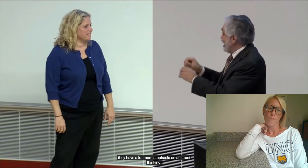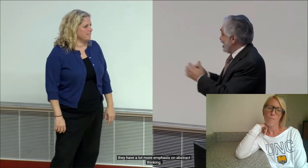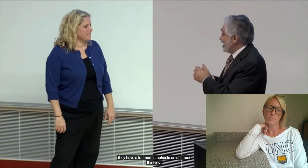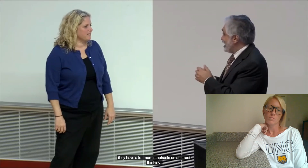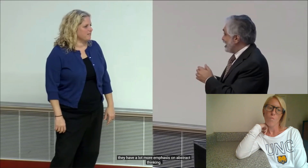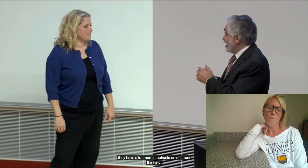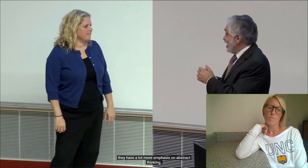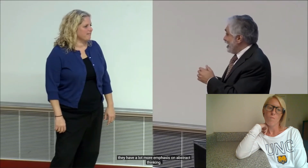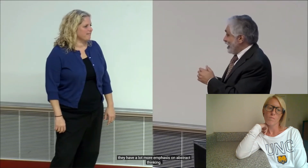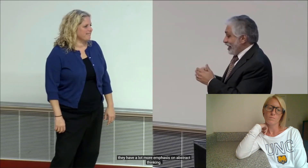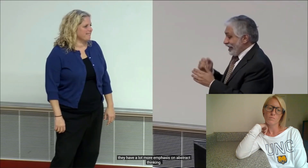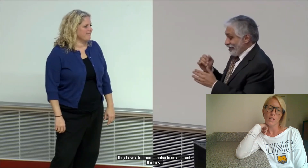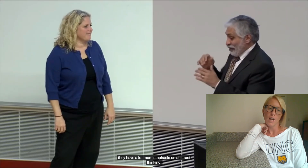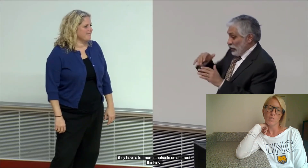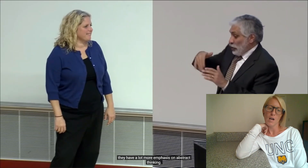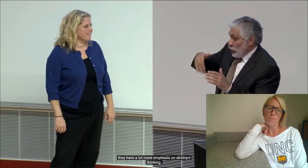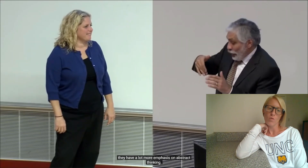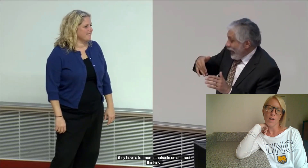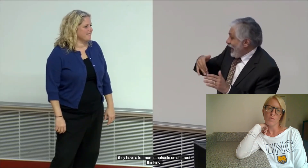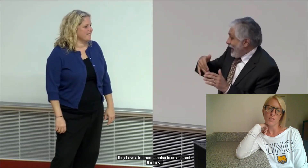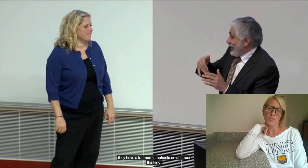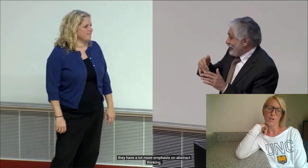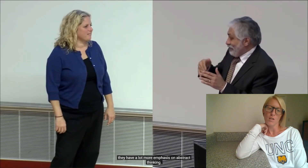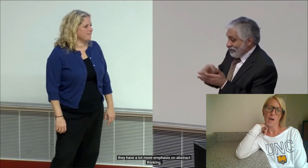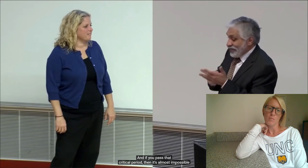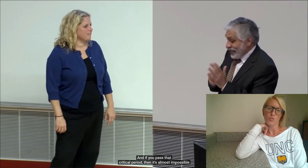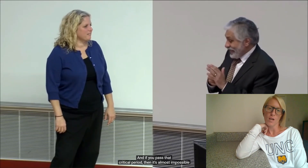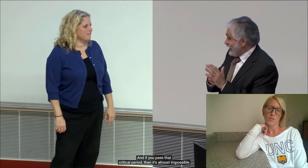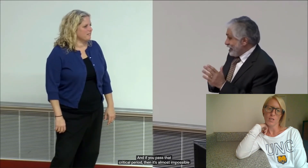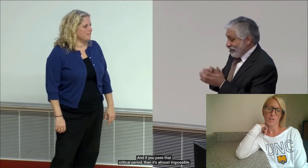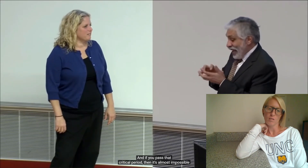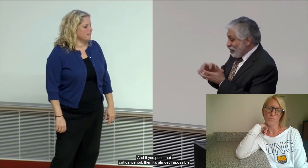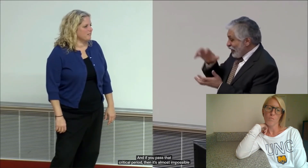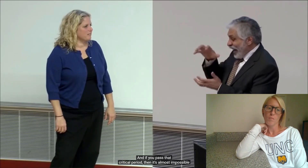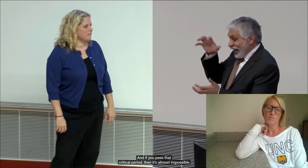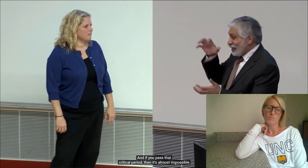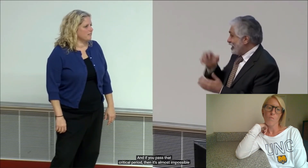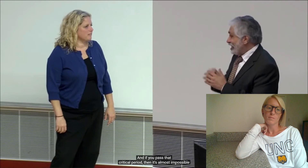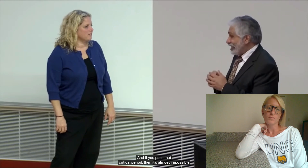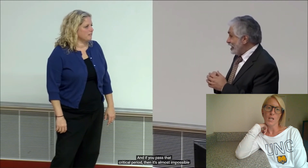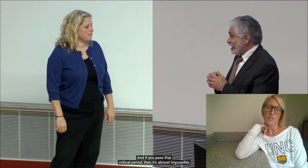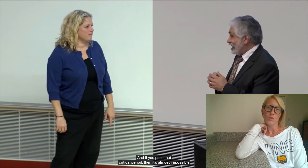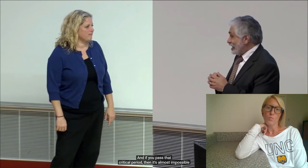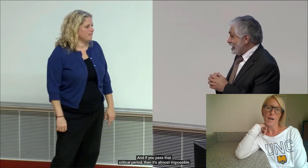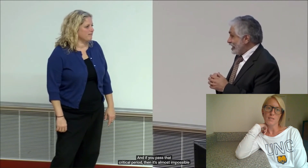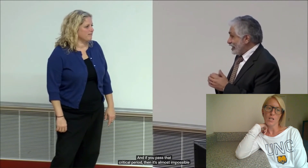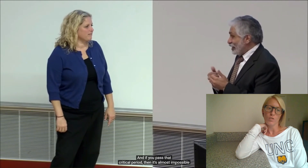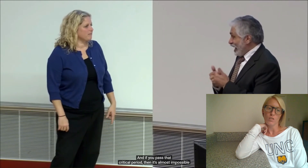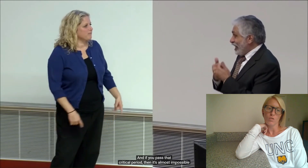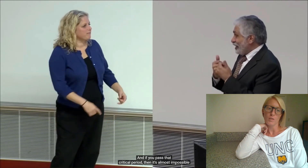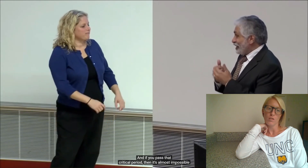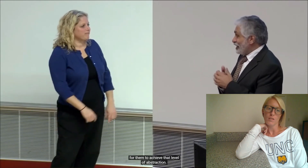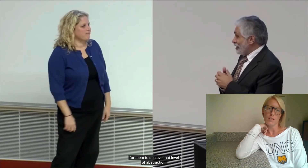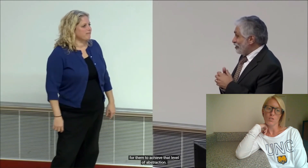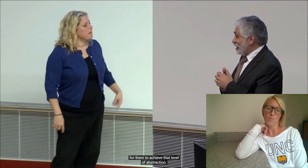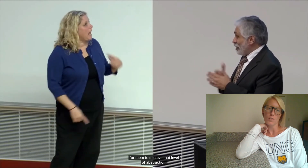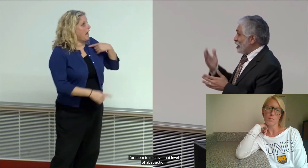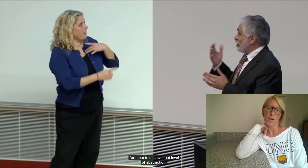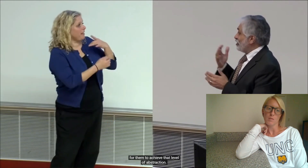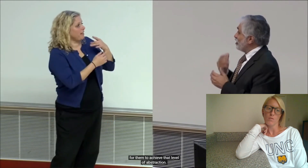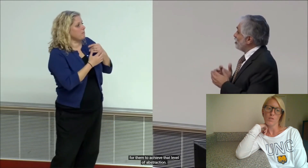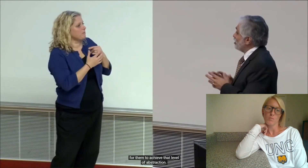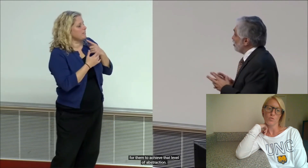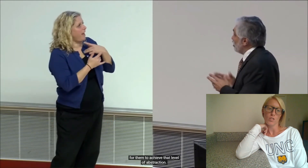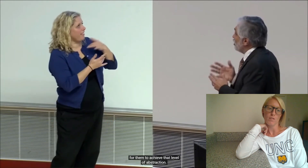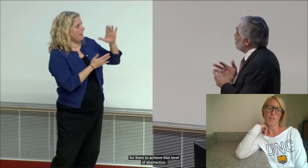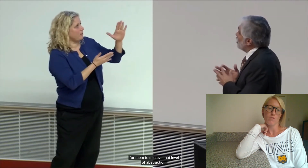they have a lot more emphasis on abstract they thinking. have a lot more emphasis on And if you pass that abstract critical thinking. period, And then if you it's pass that almost critical impossible period, for then them it's to achieve almost